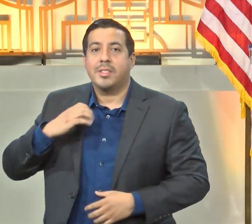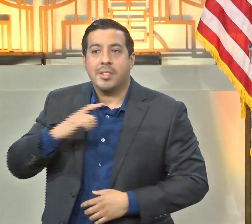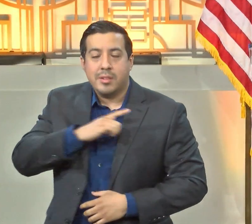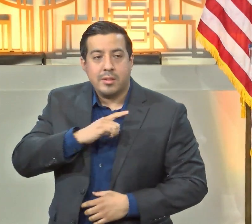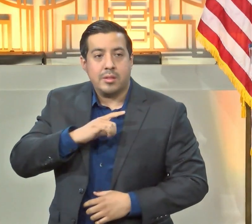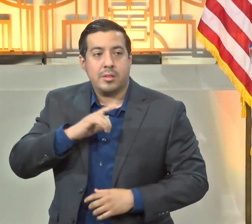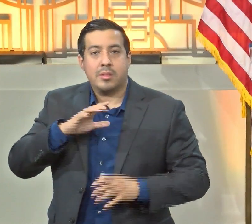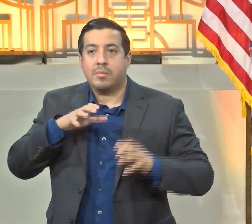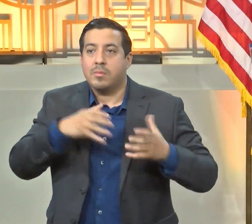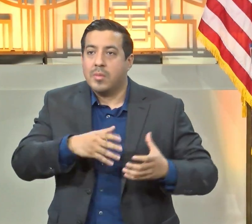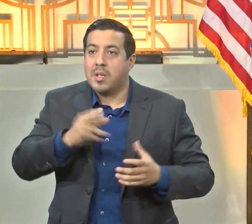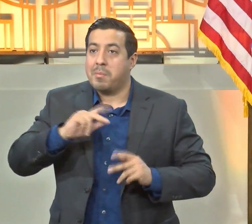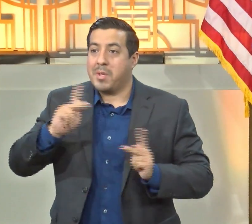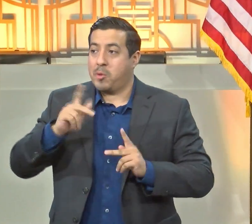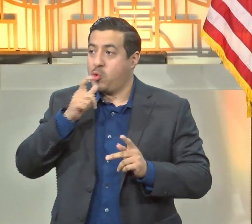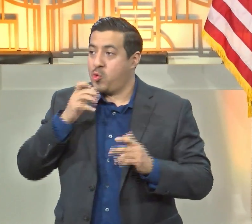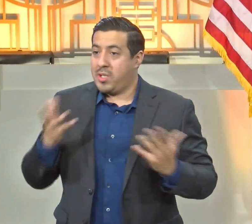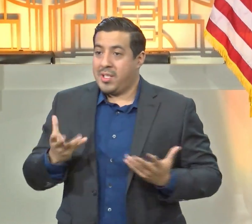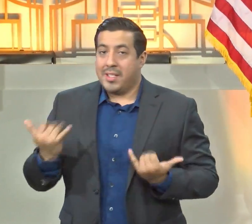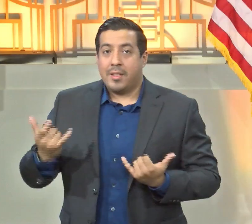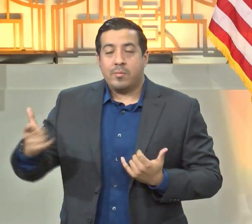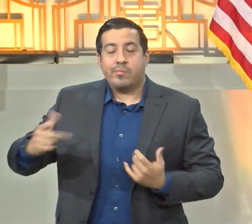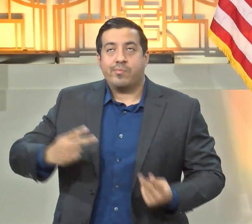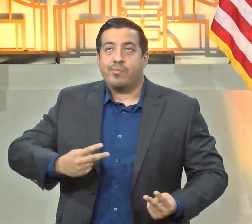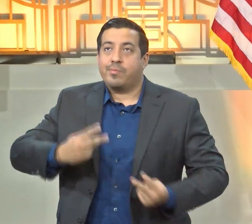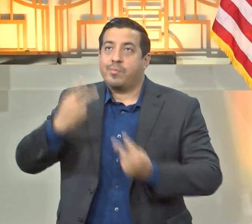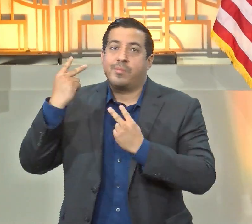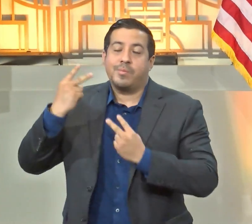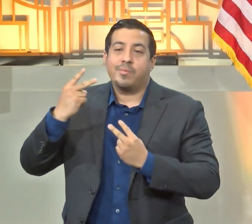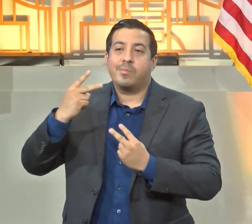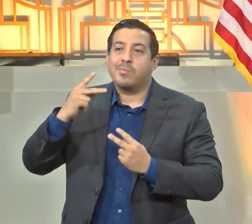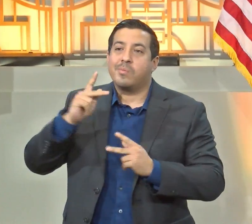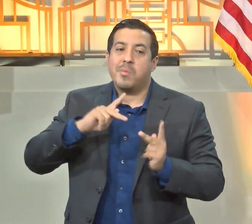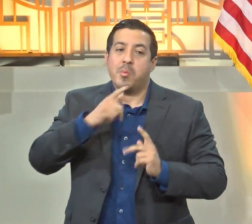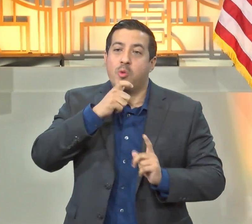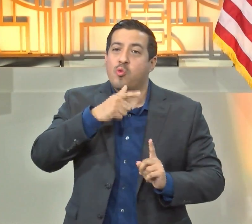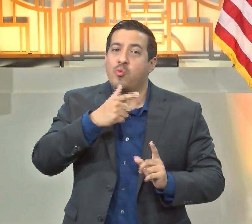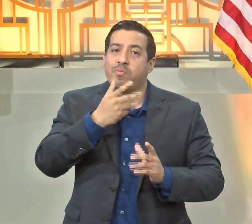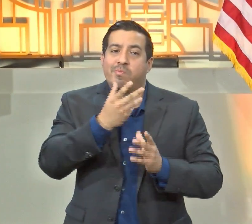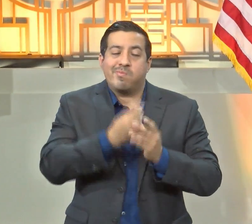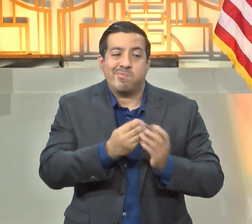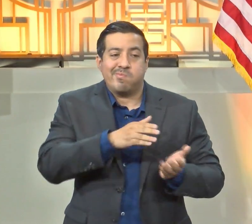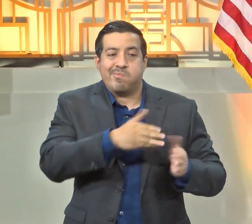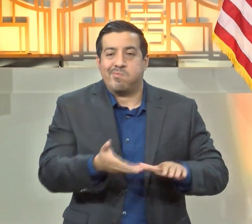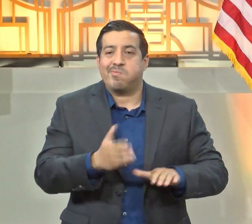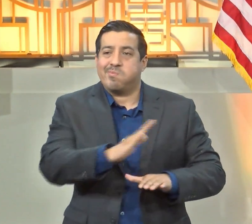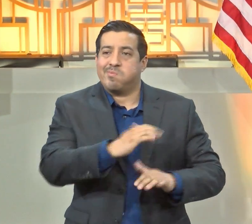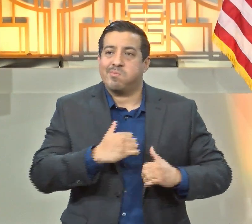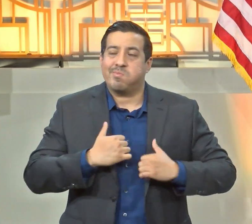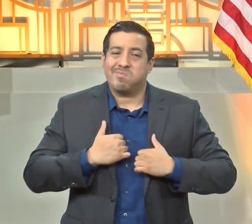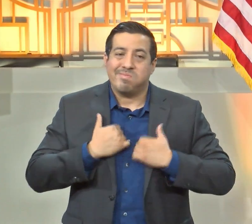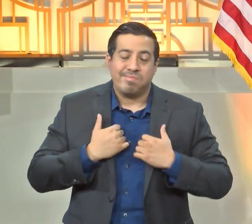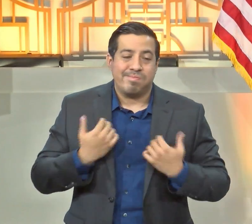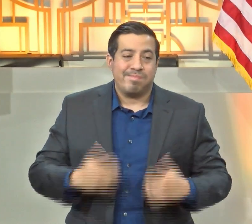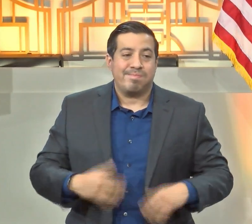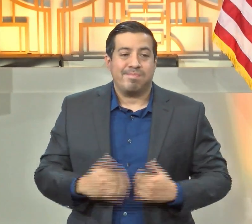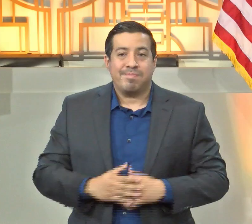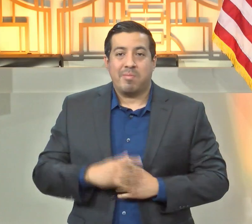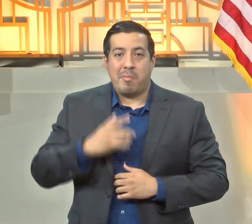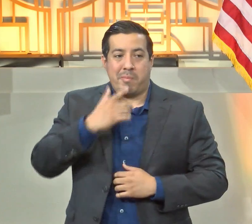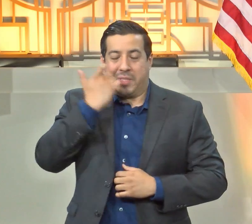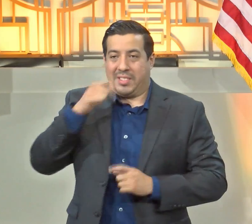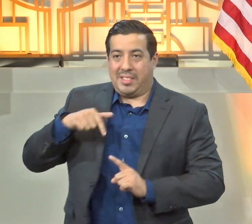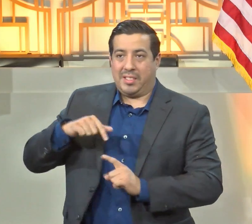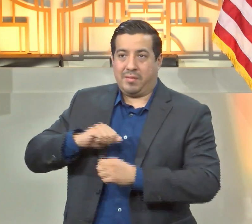and folks who are here in commemorating those who've lost their lives to this insidious